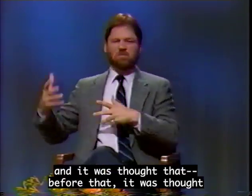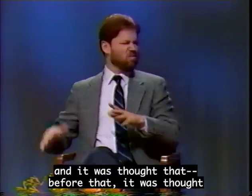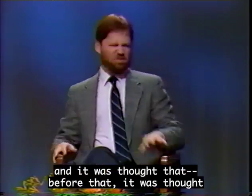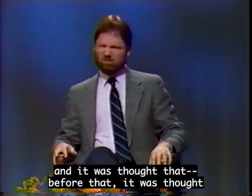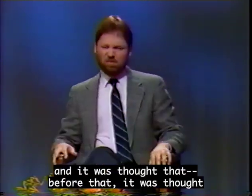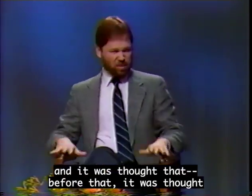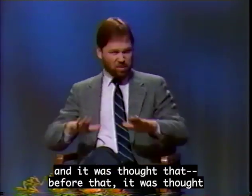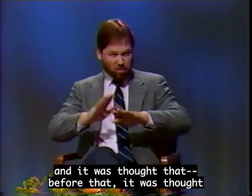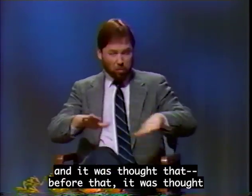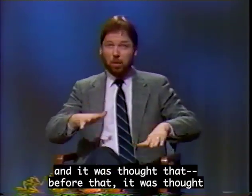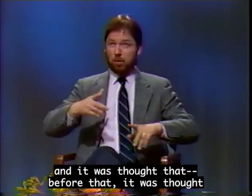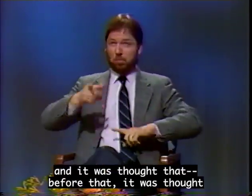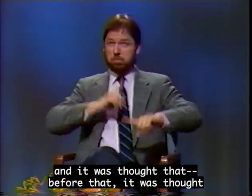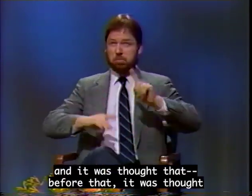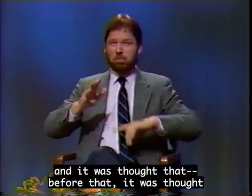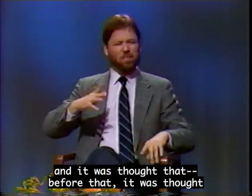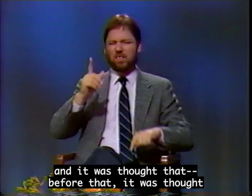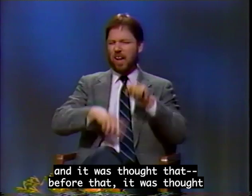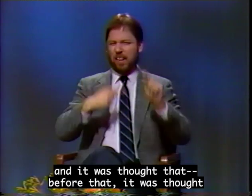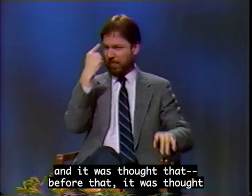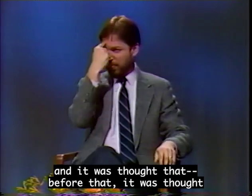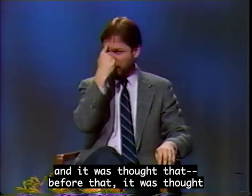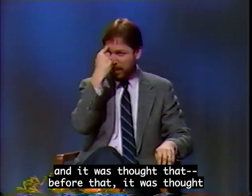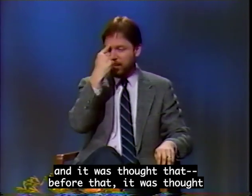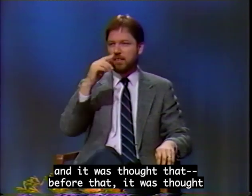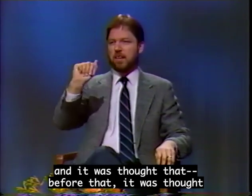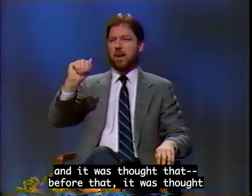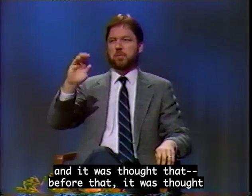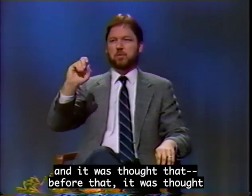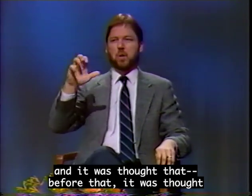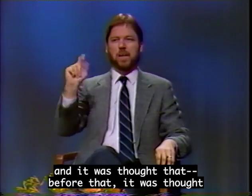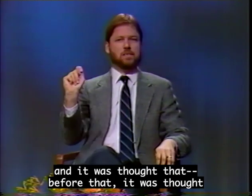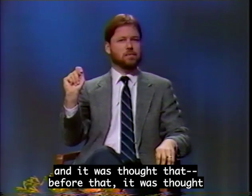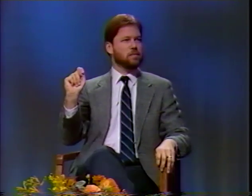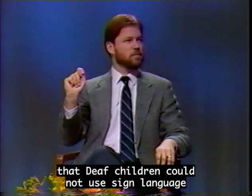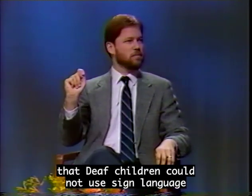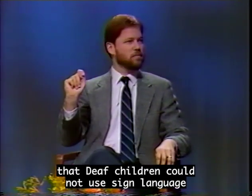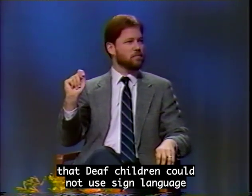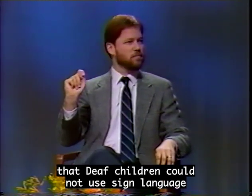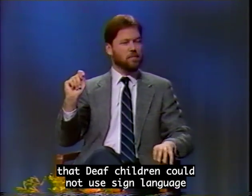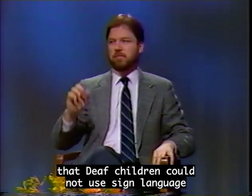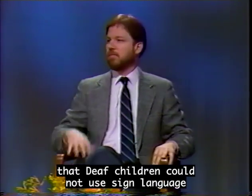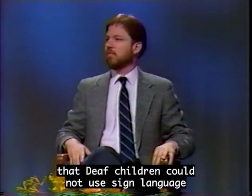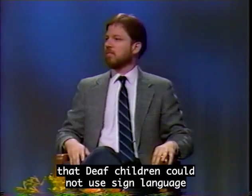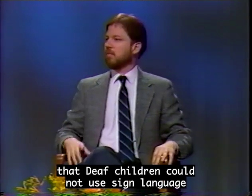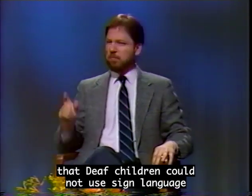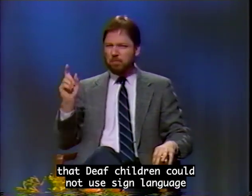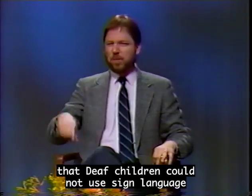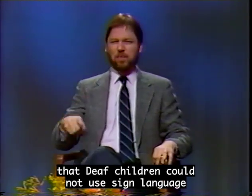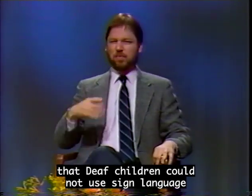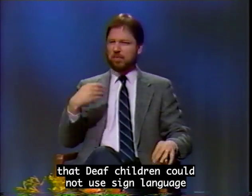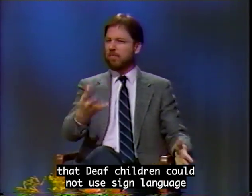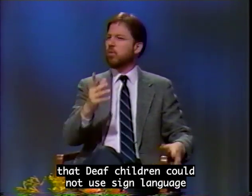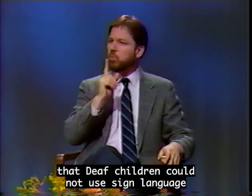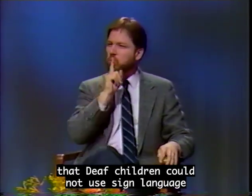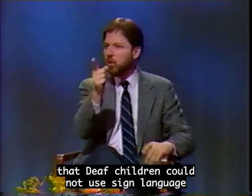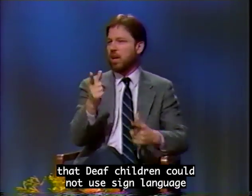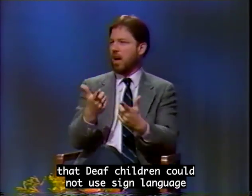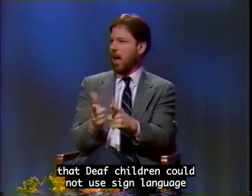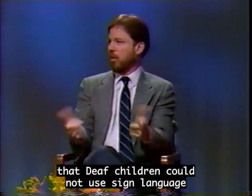and it was thought that, before that, it was thought that deaf children could not